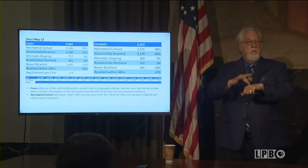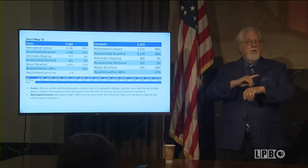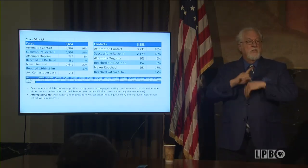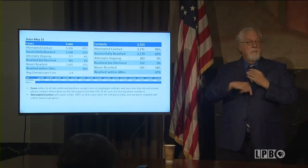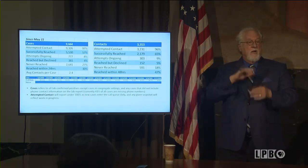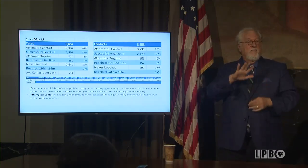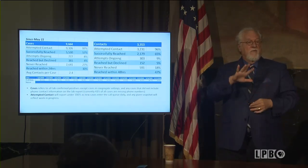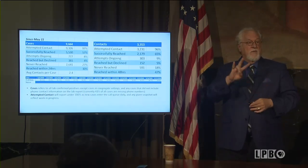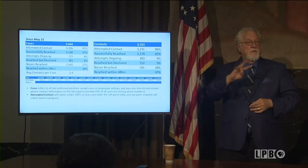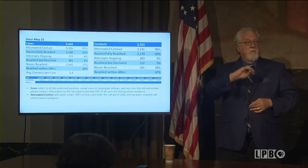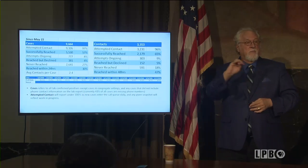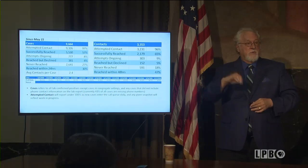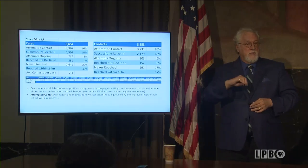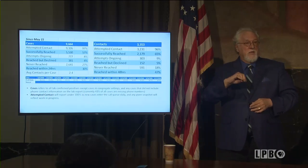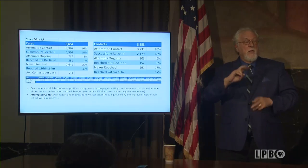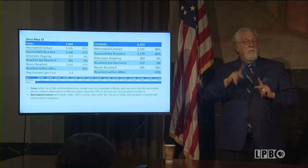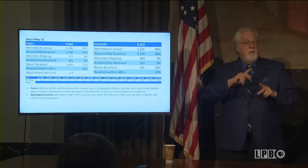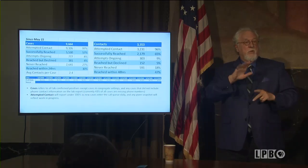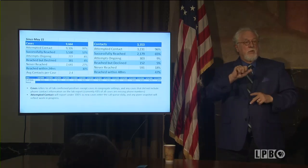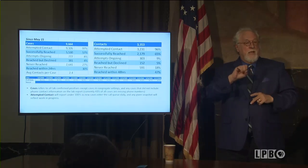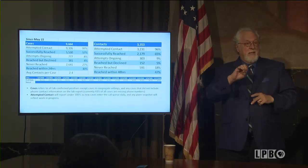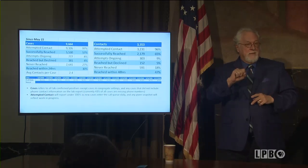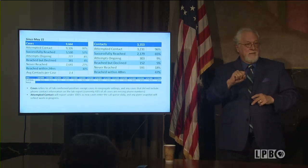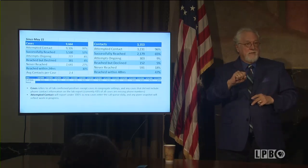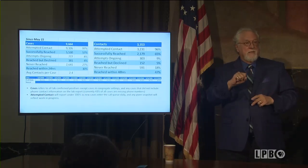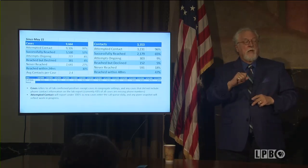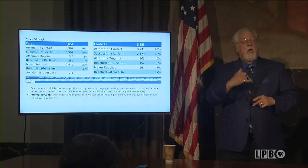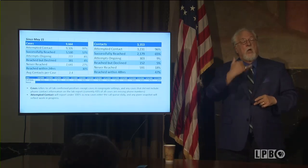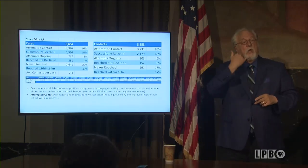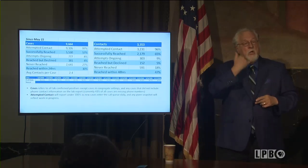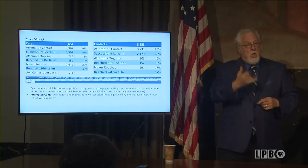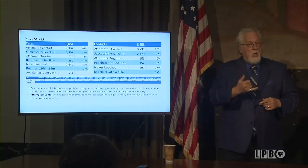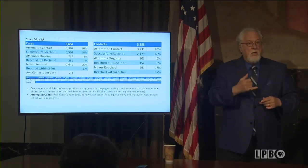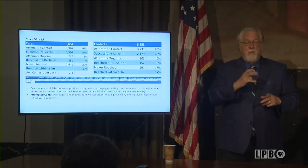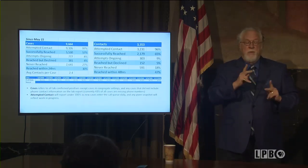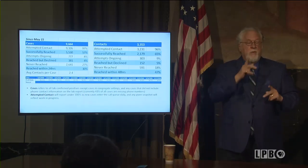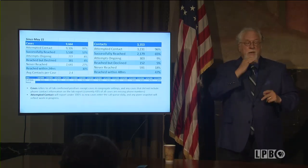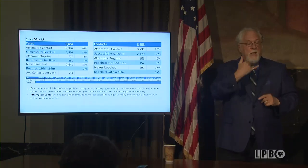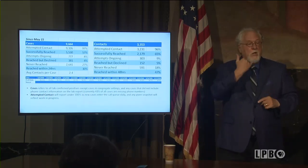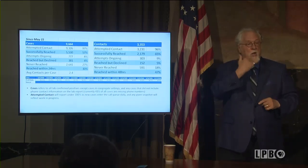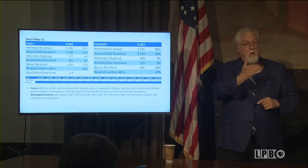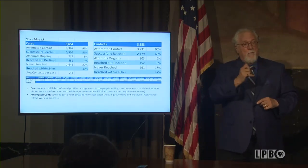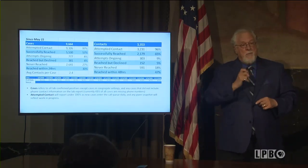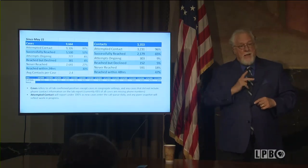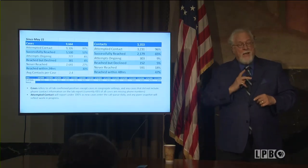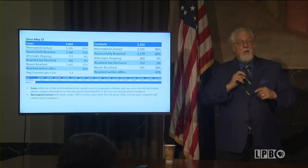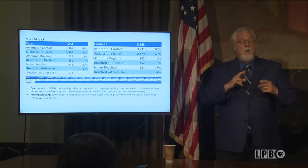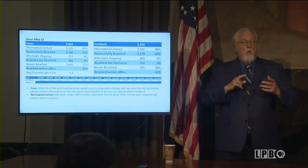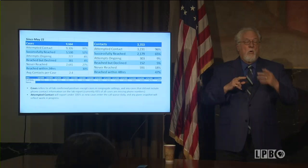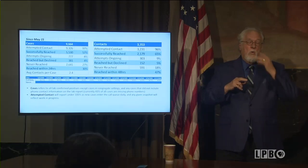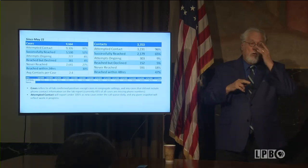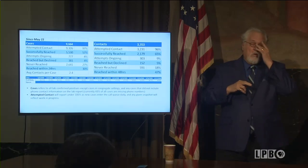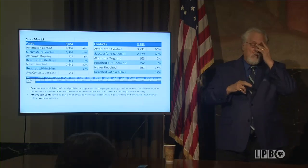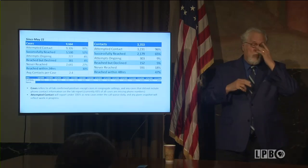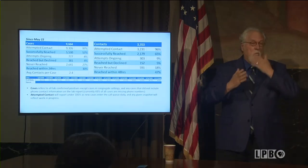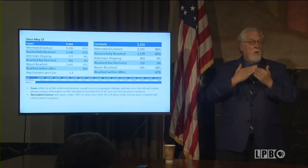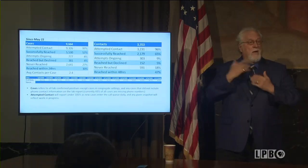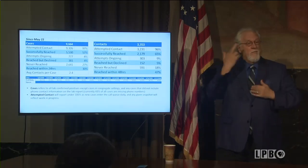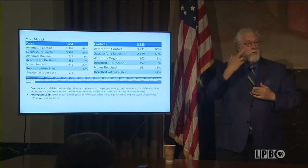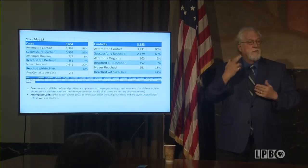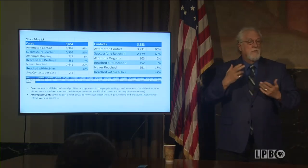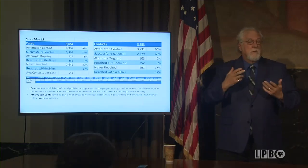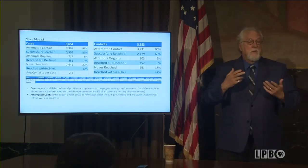about 57% of the cases, again, calling, maybe people aren't answering the LDH number or for whatever reason aren't